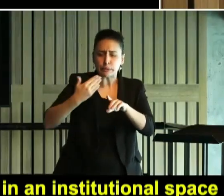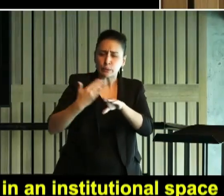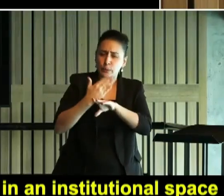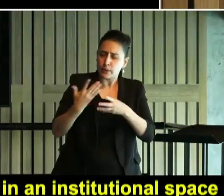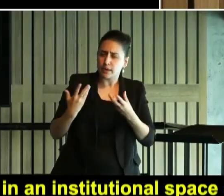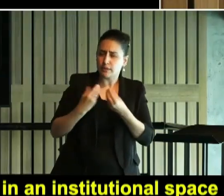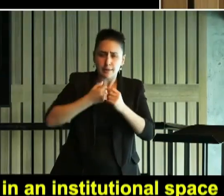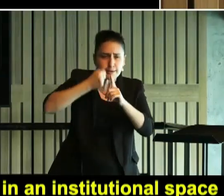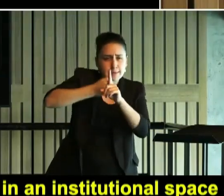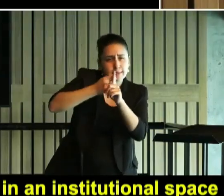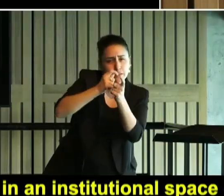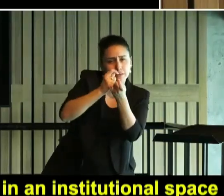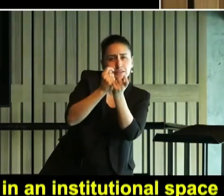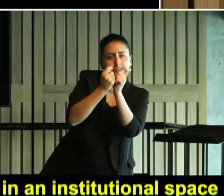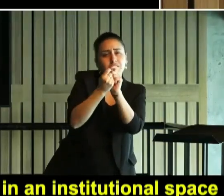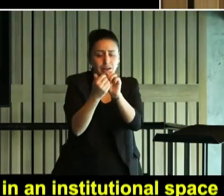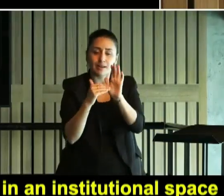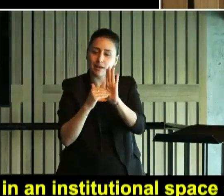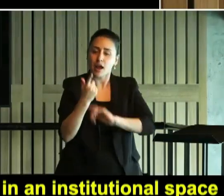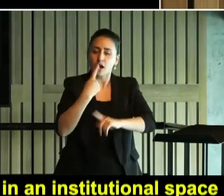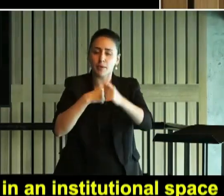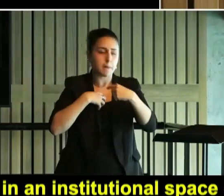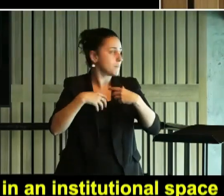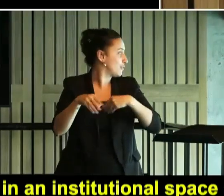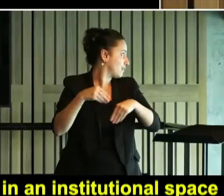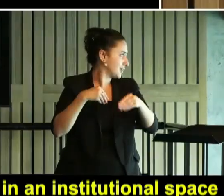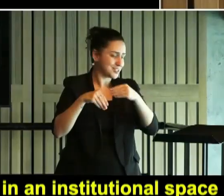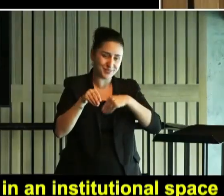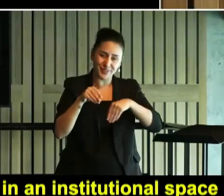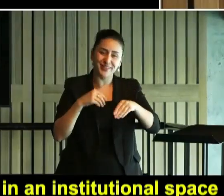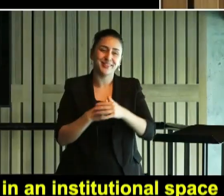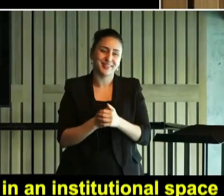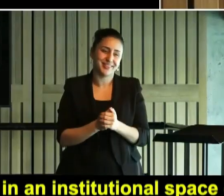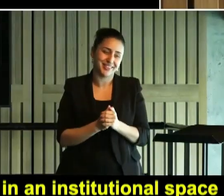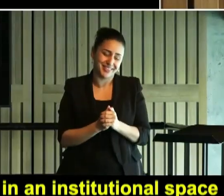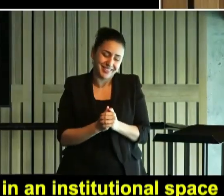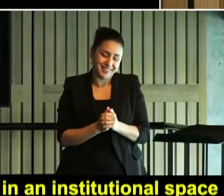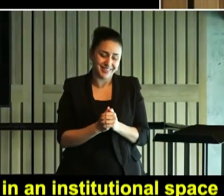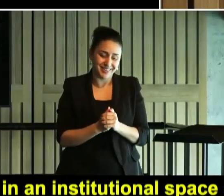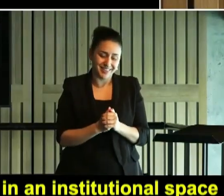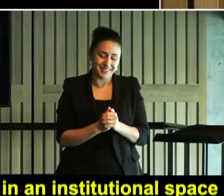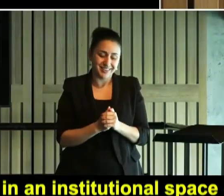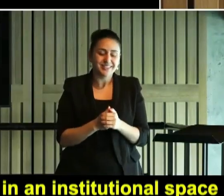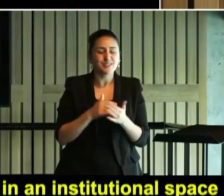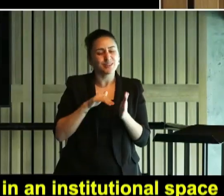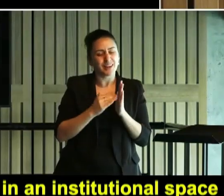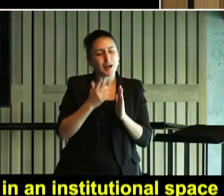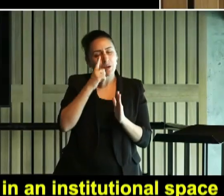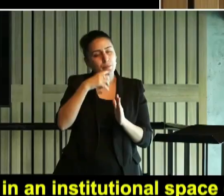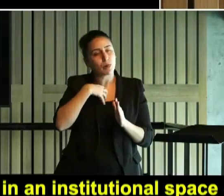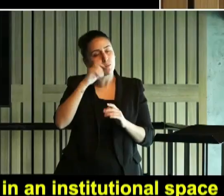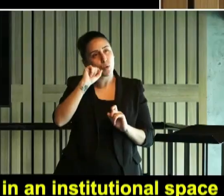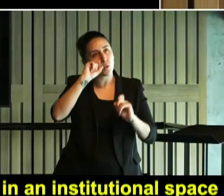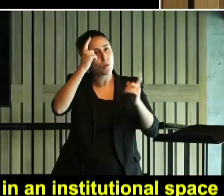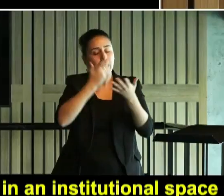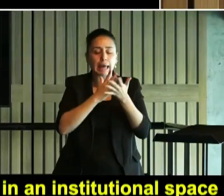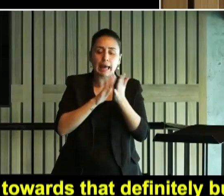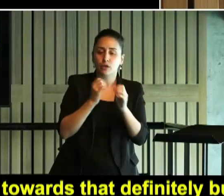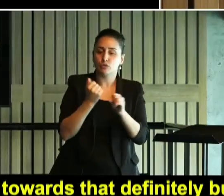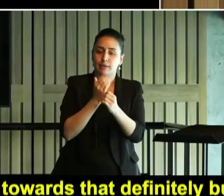create change and to make, as you say, to make people aware of what kind of change is needed for spaces to be more inclusive.